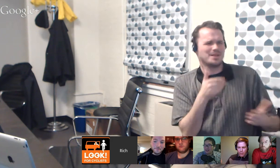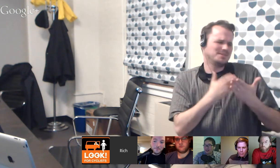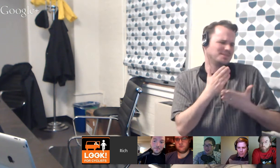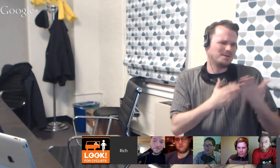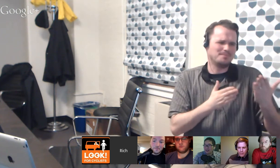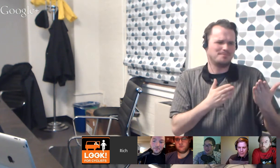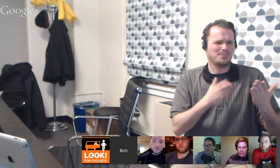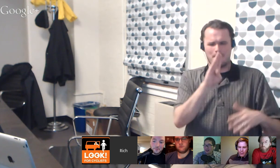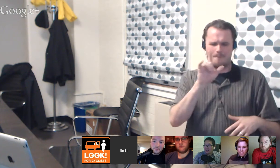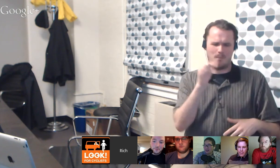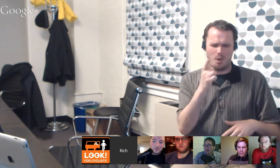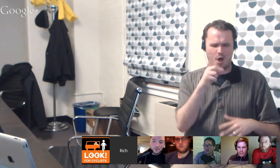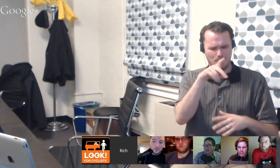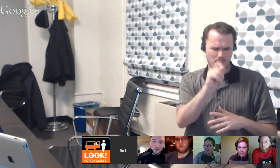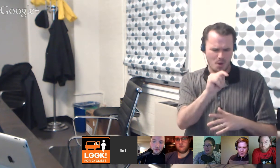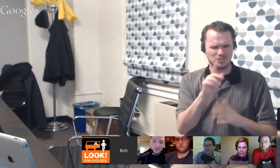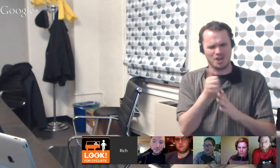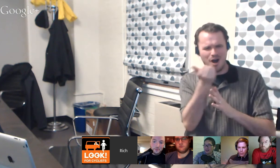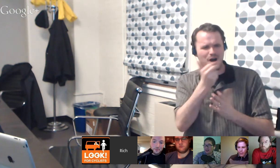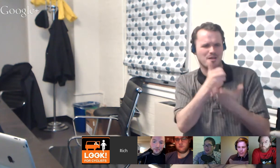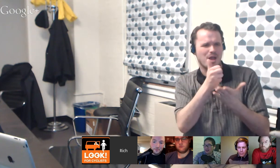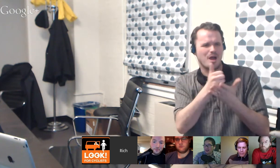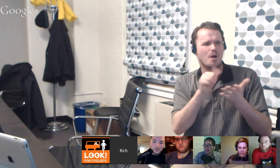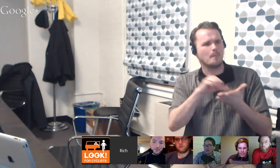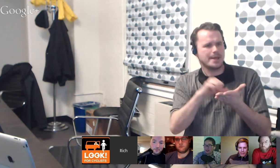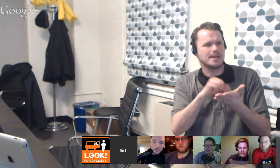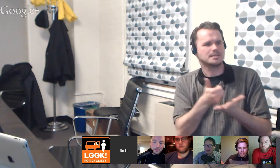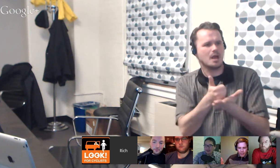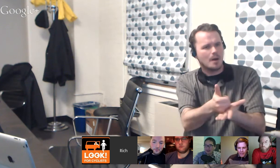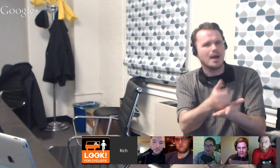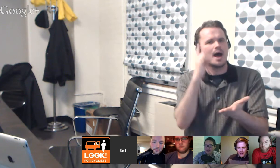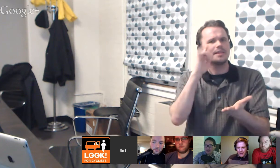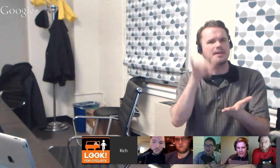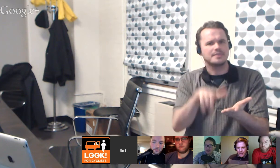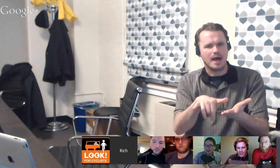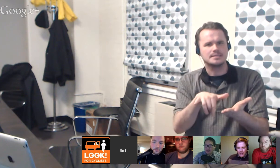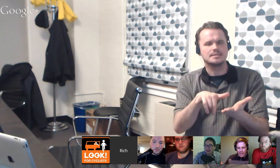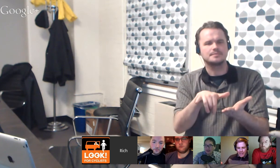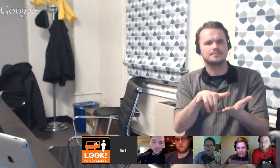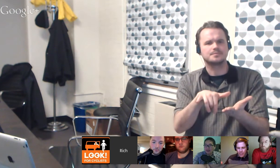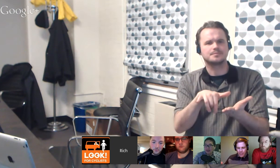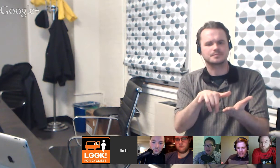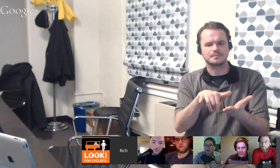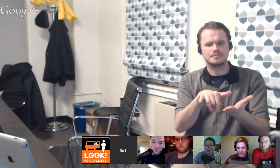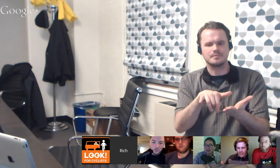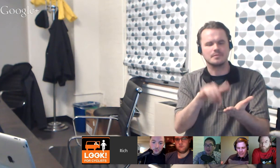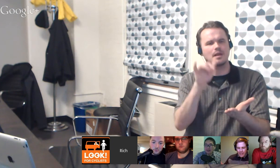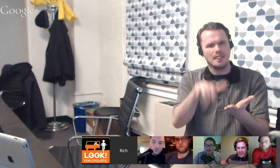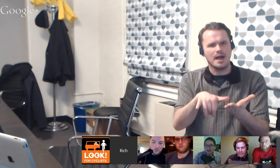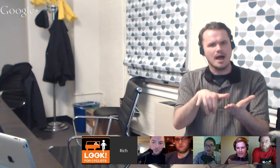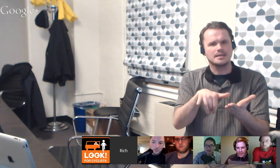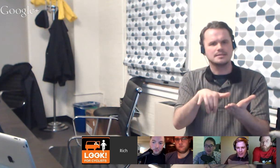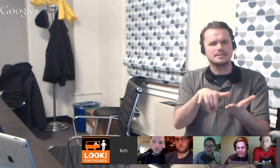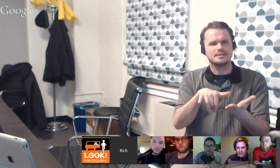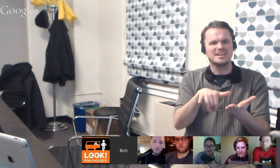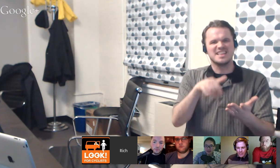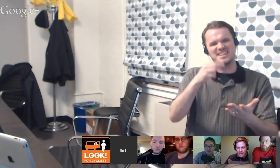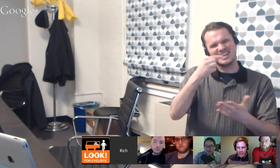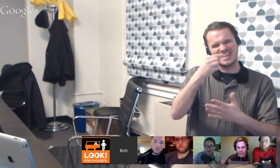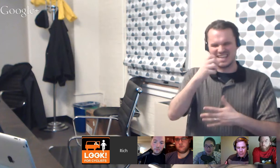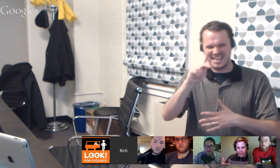some blog posts and other help pages to help you along. But I think that's that's where the geek factor